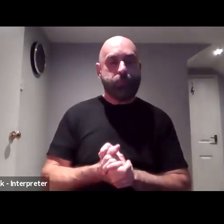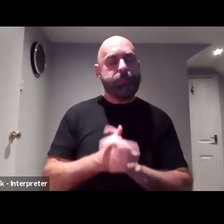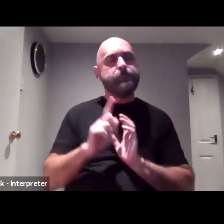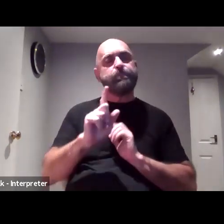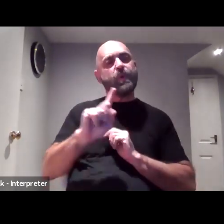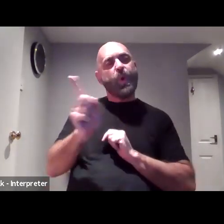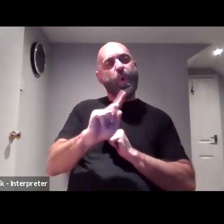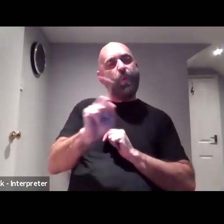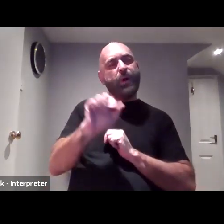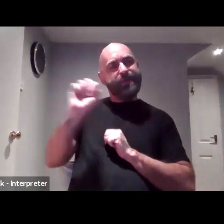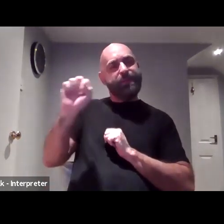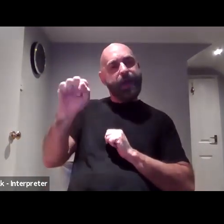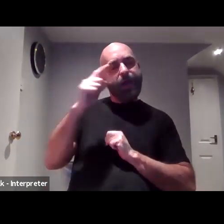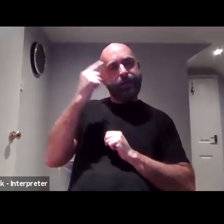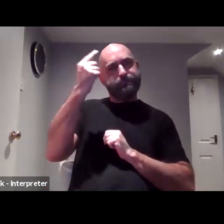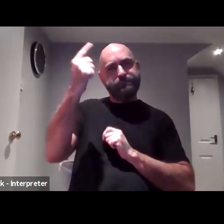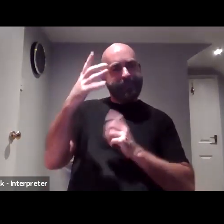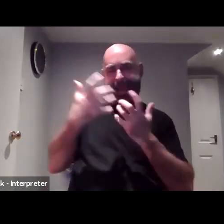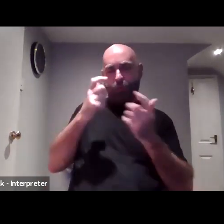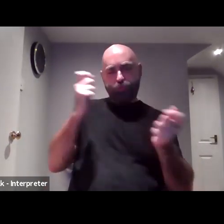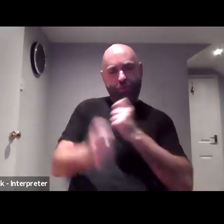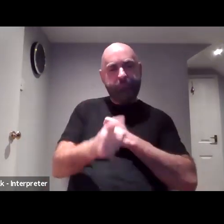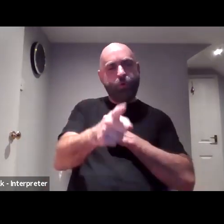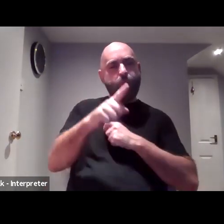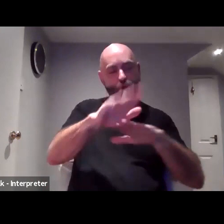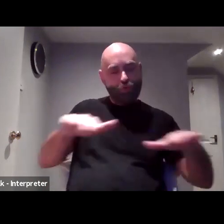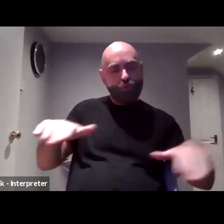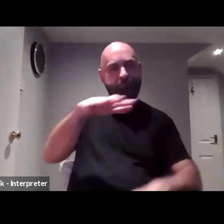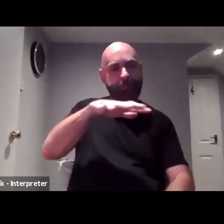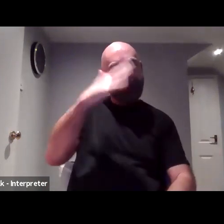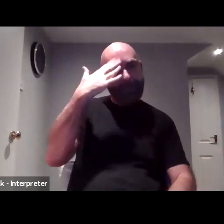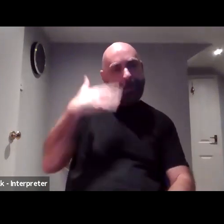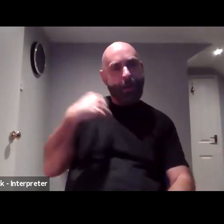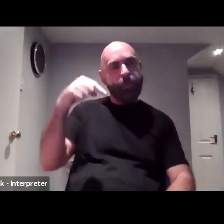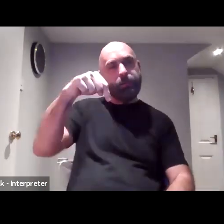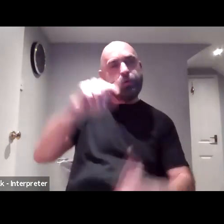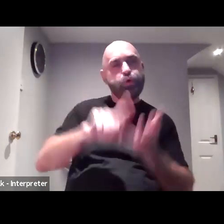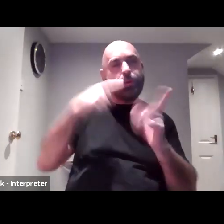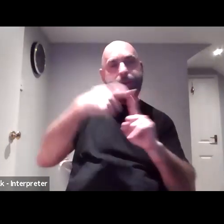What is their idea for transforming children's and families' mental health in the UK?